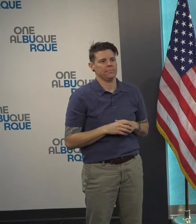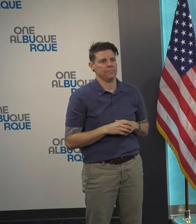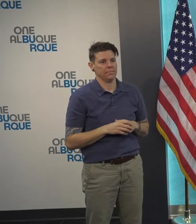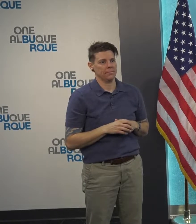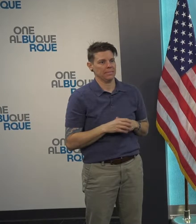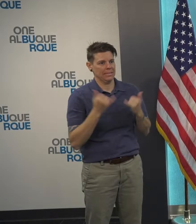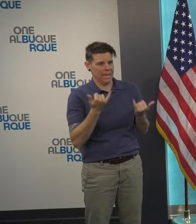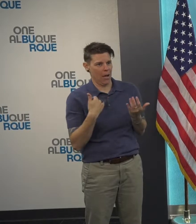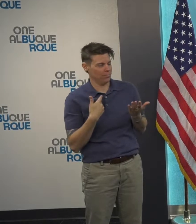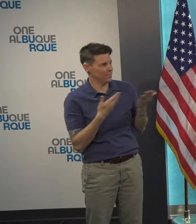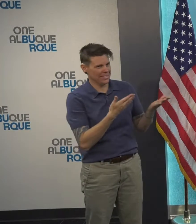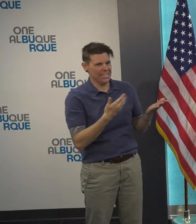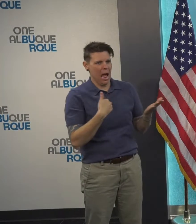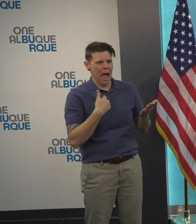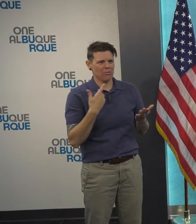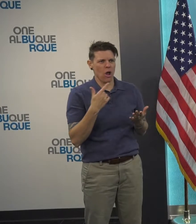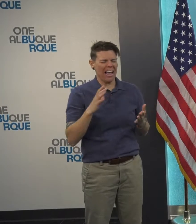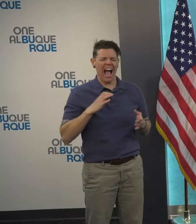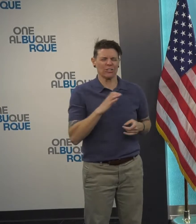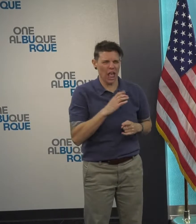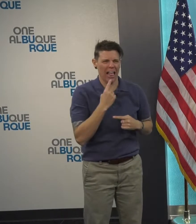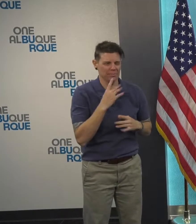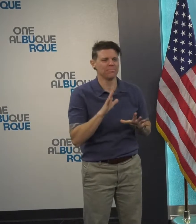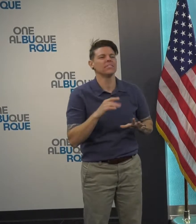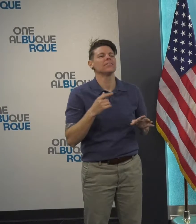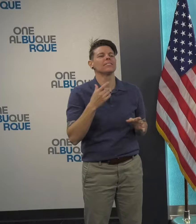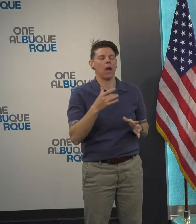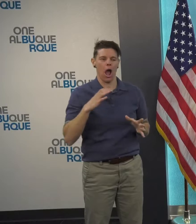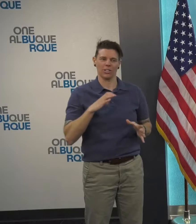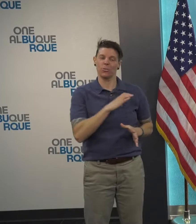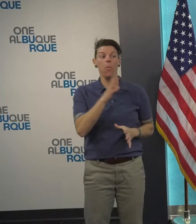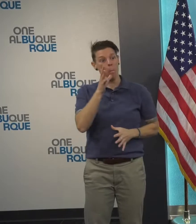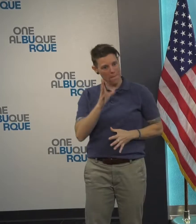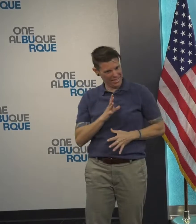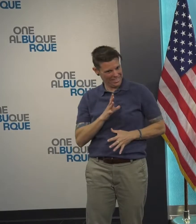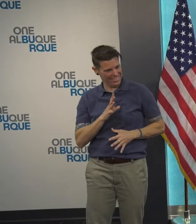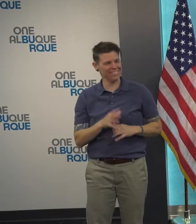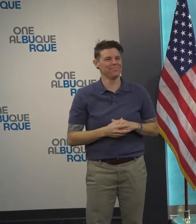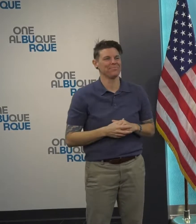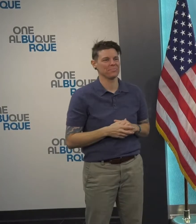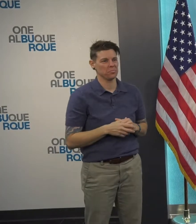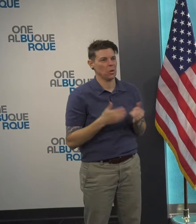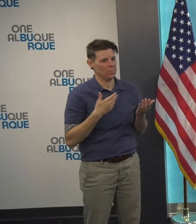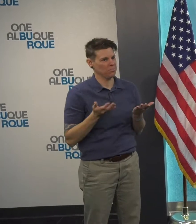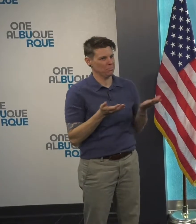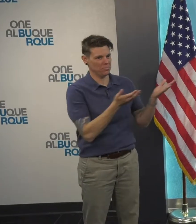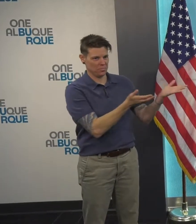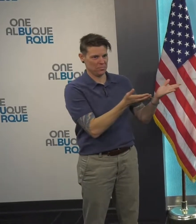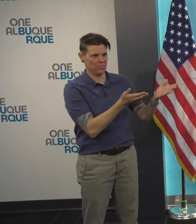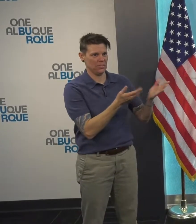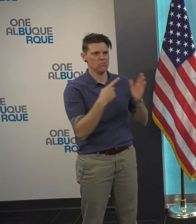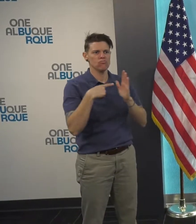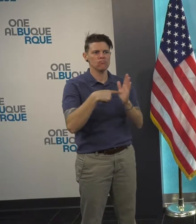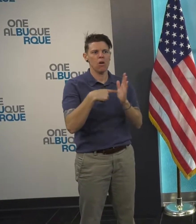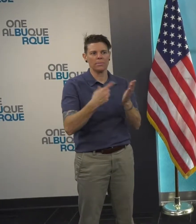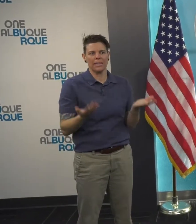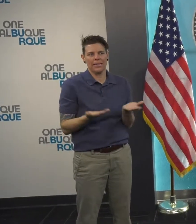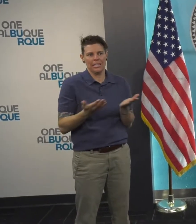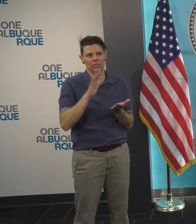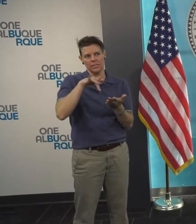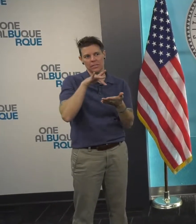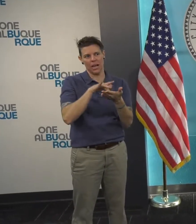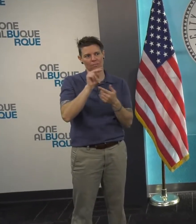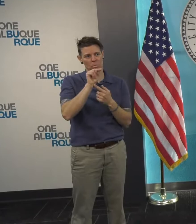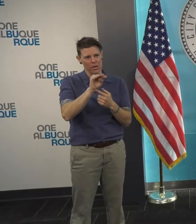congresswoman who is just a tremendous representative for our state in central New Mexico. And it's so good to see her face